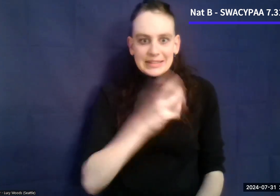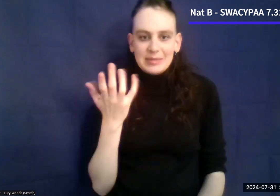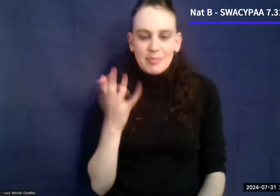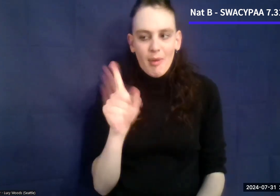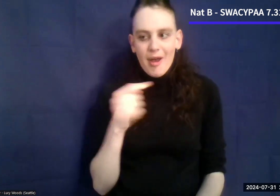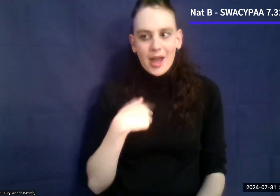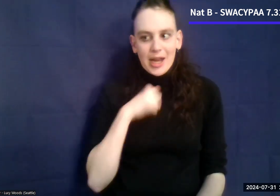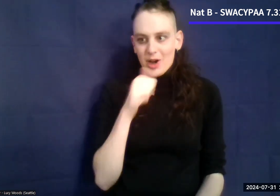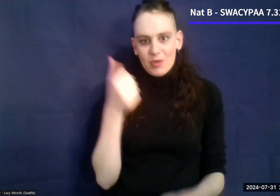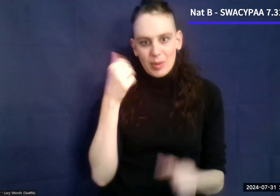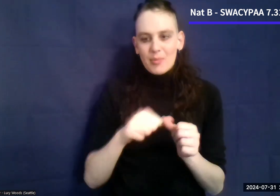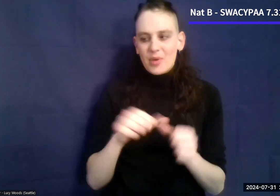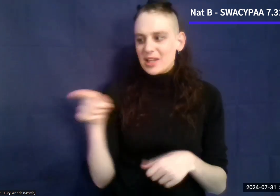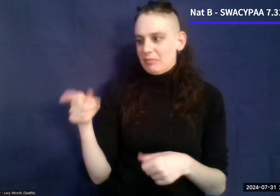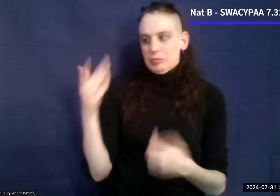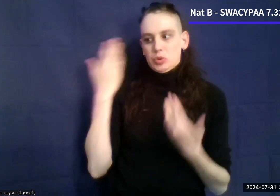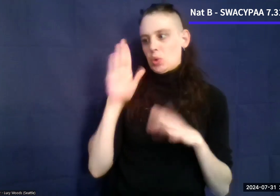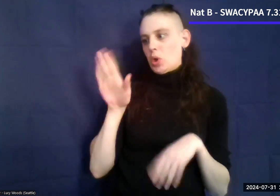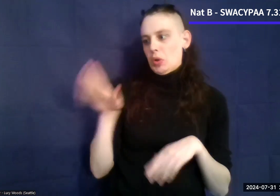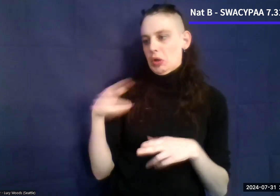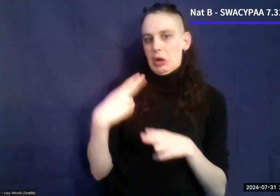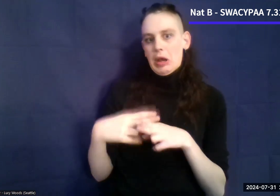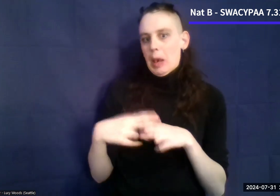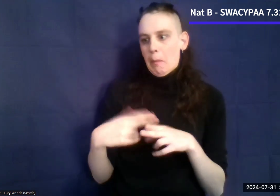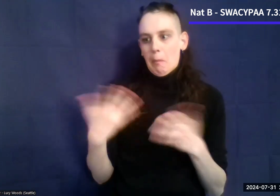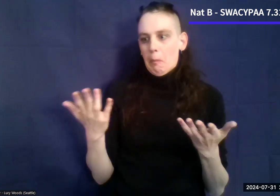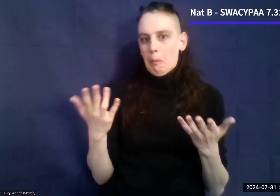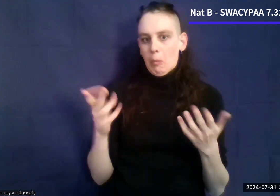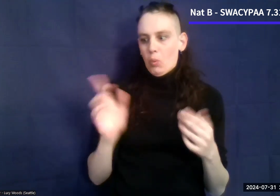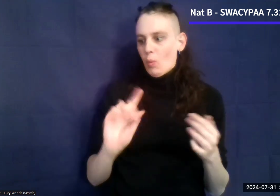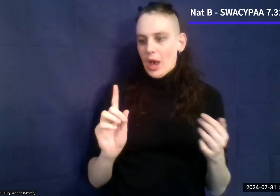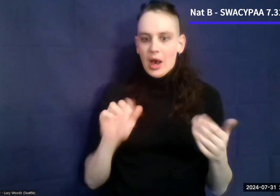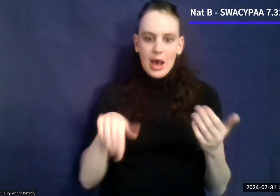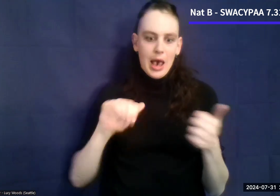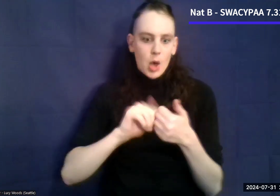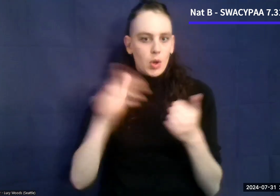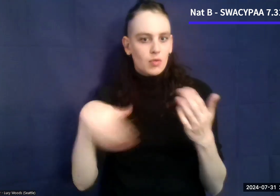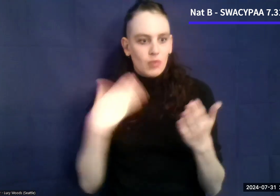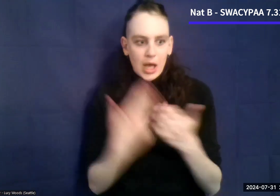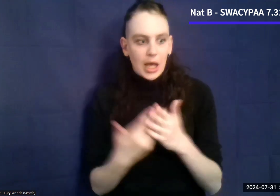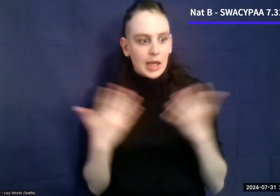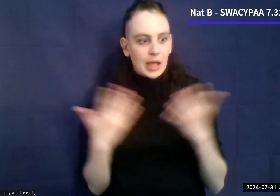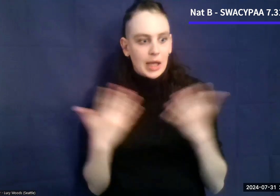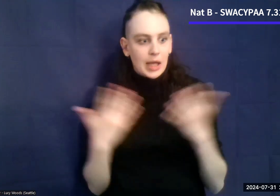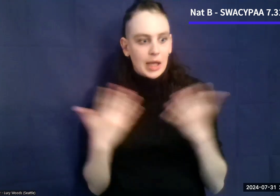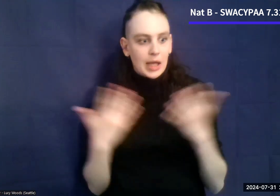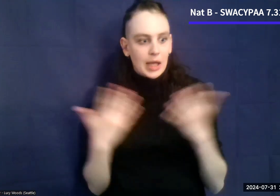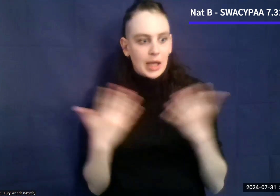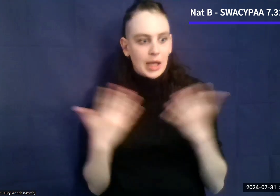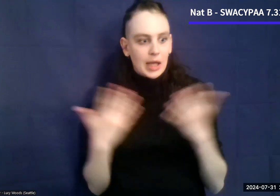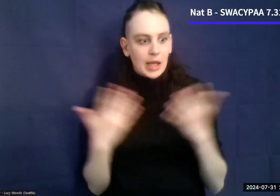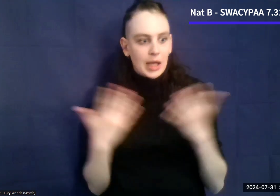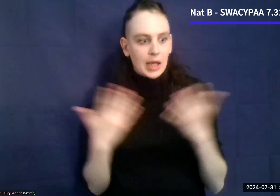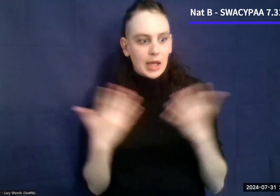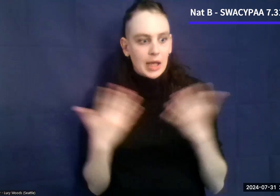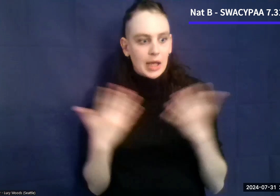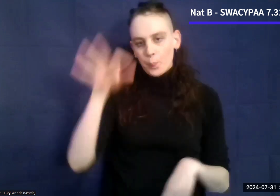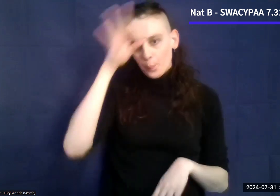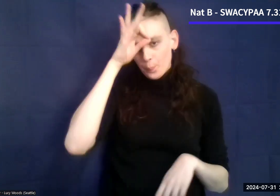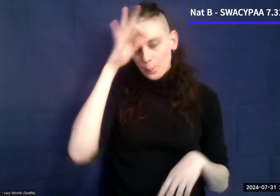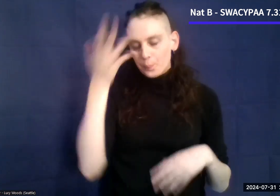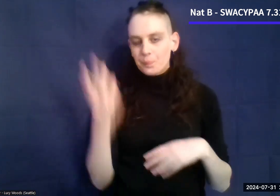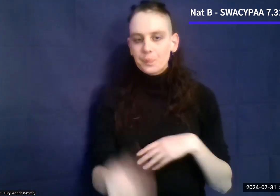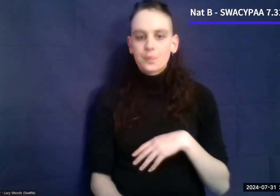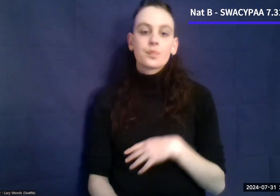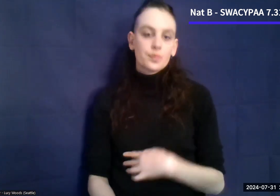not knowing that person's name or where you are, or if you drove there or if they drove there or like what exactly is happening. Kind of just like